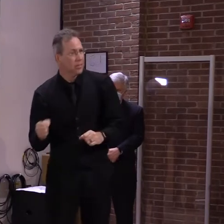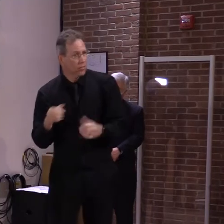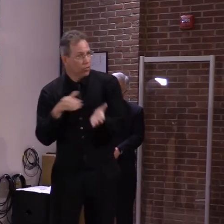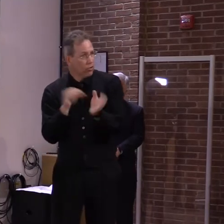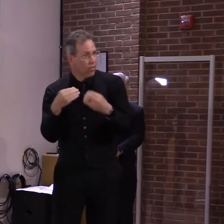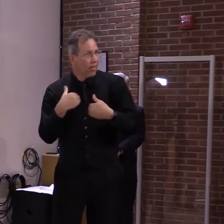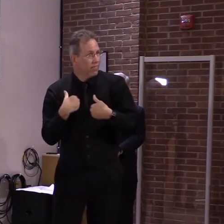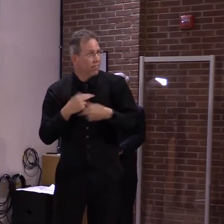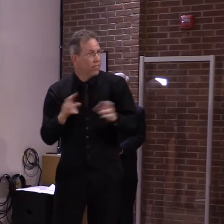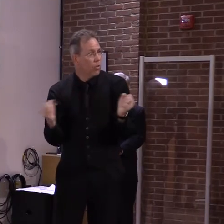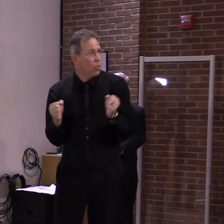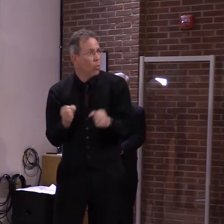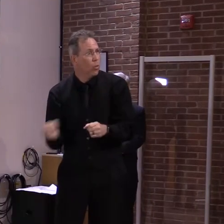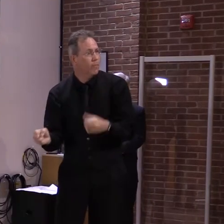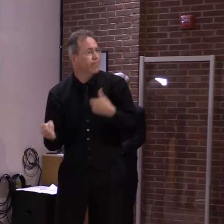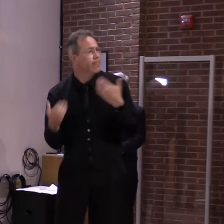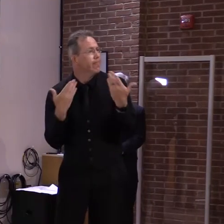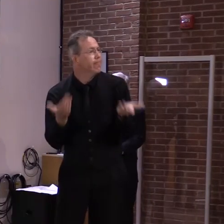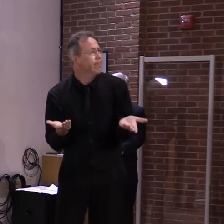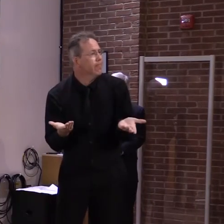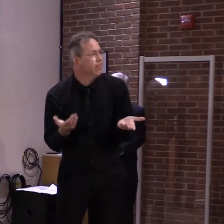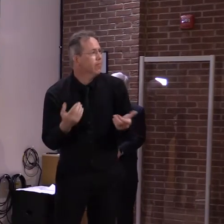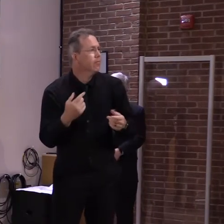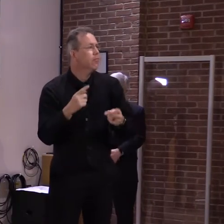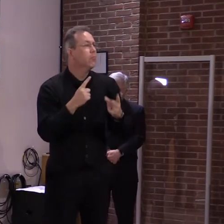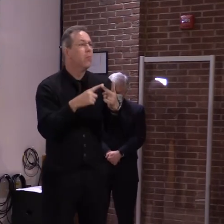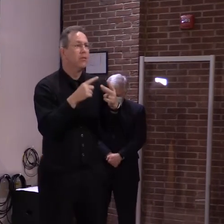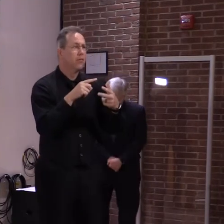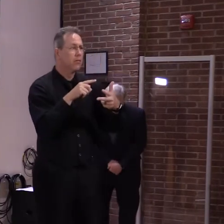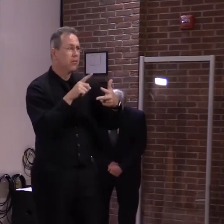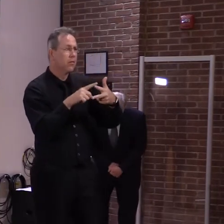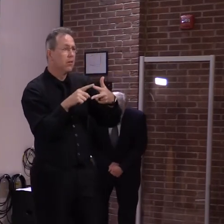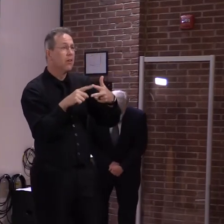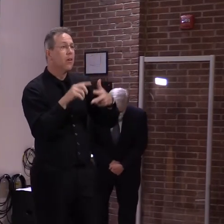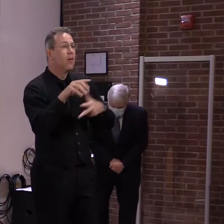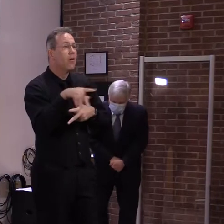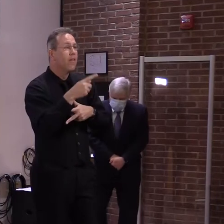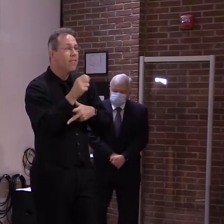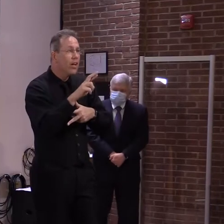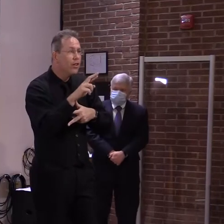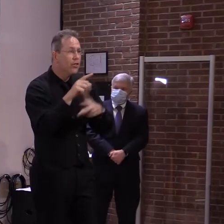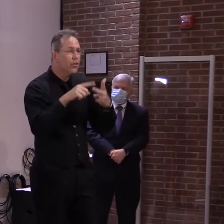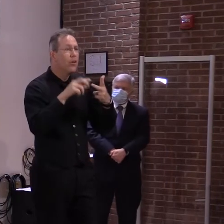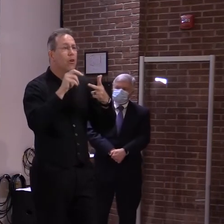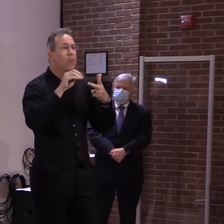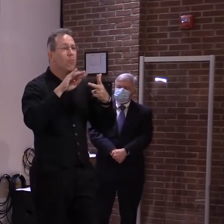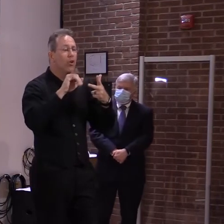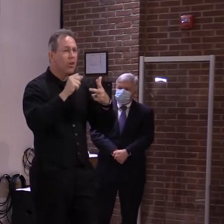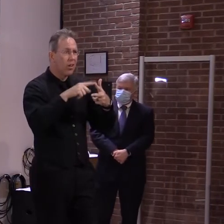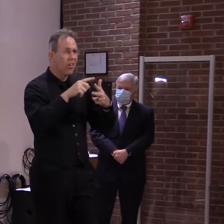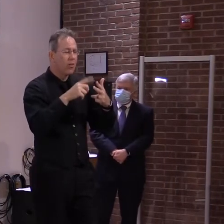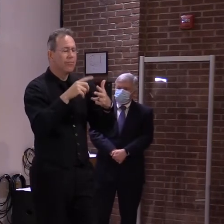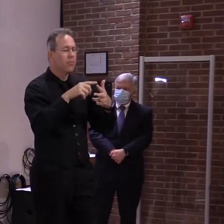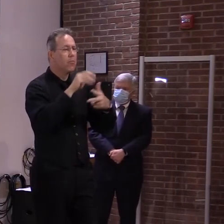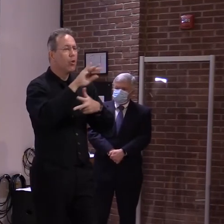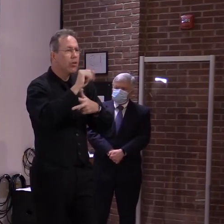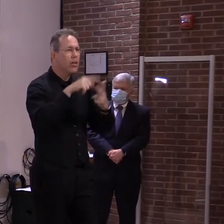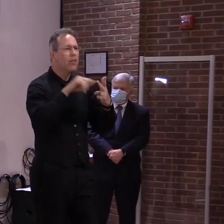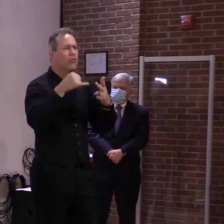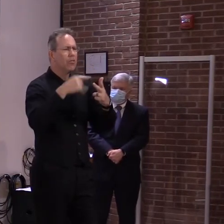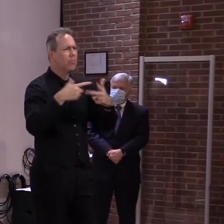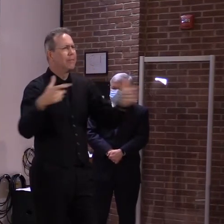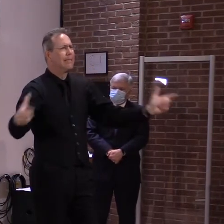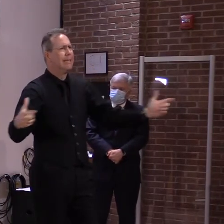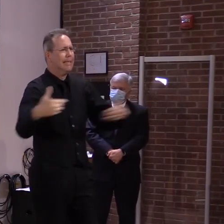in, you know, larger quantities as well for a small primary care facility. And in fact, we've had